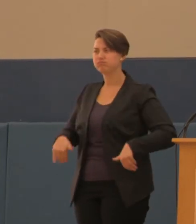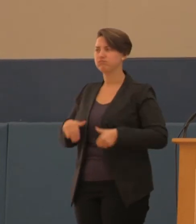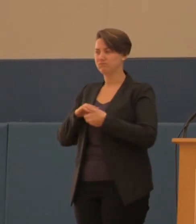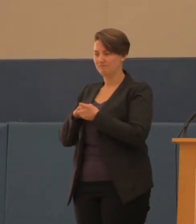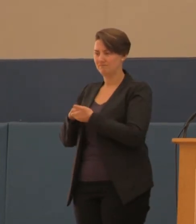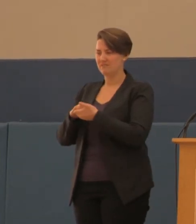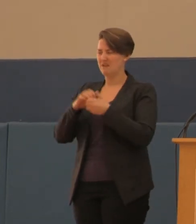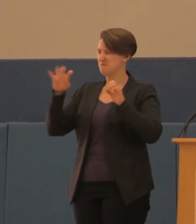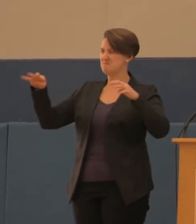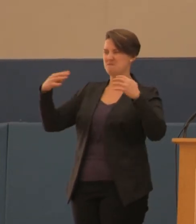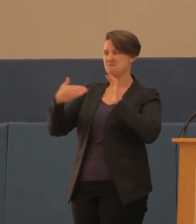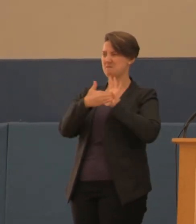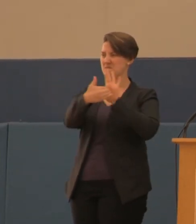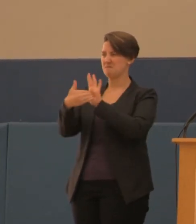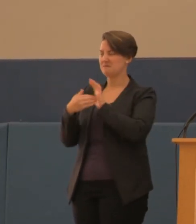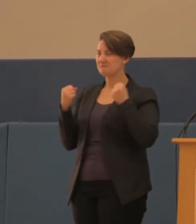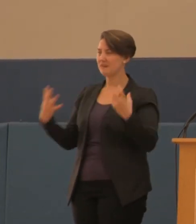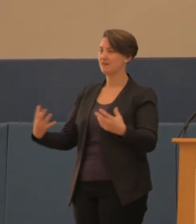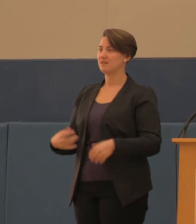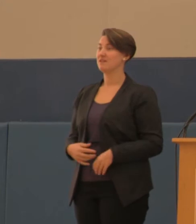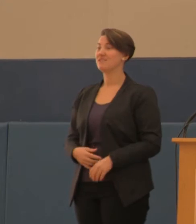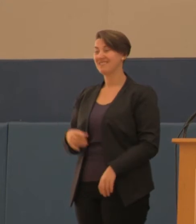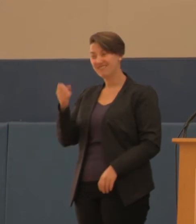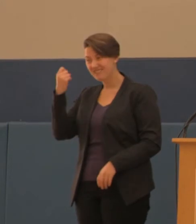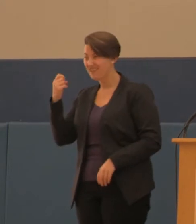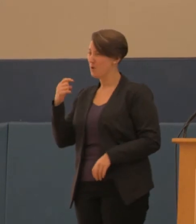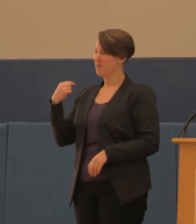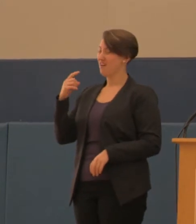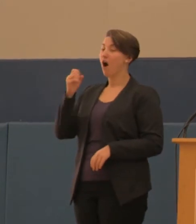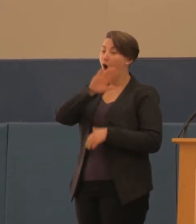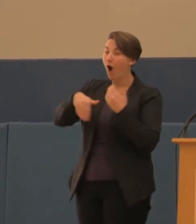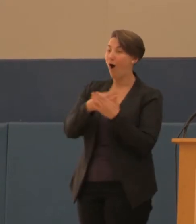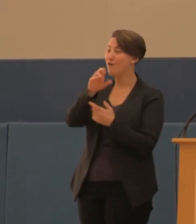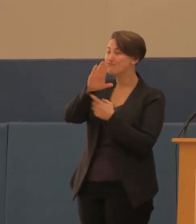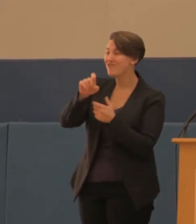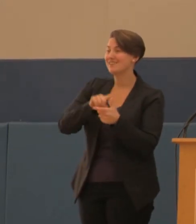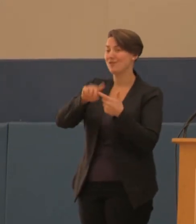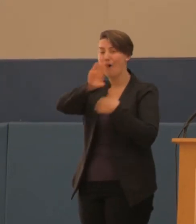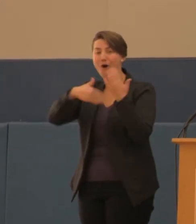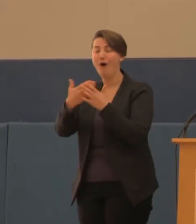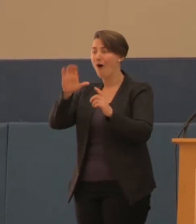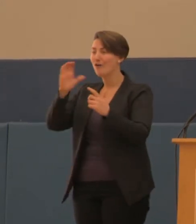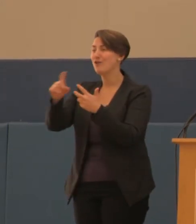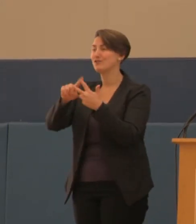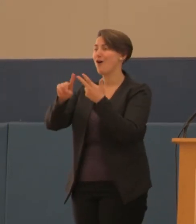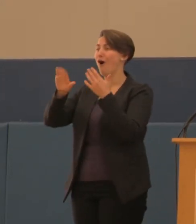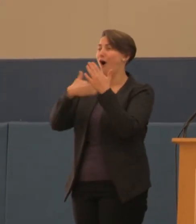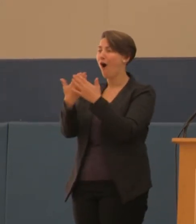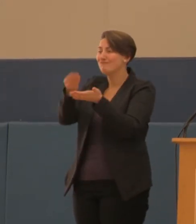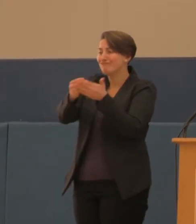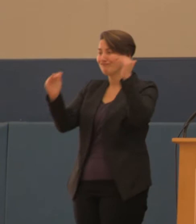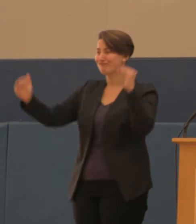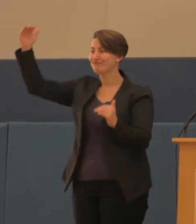many groups. We intersect every race, every culture, every socioeconomic